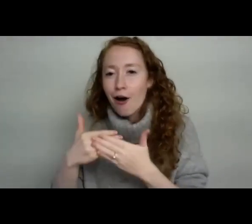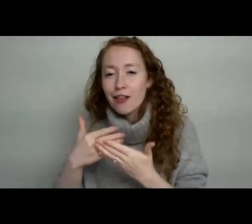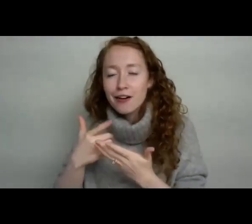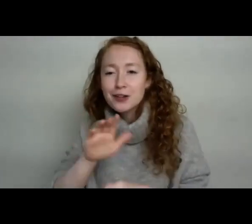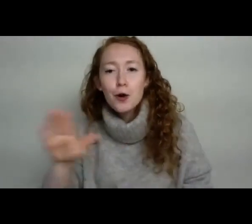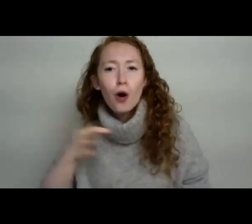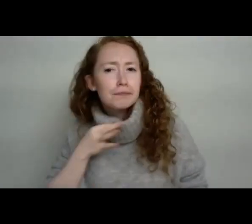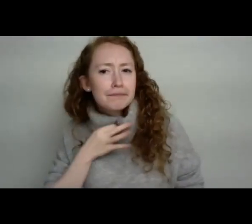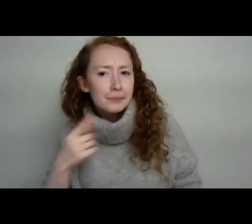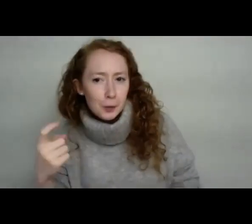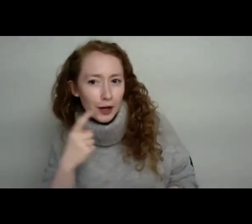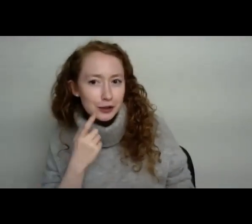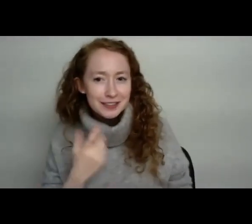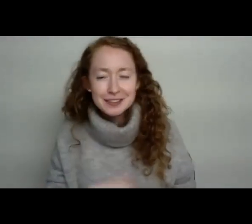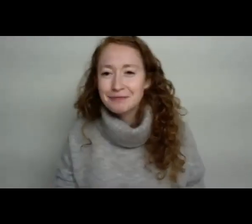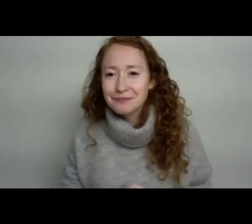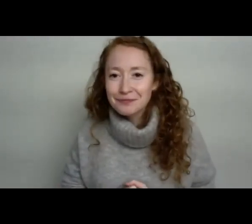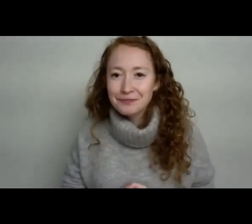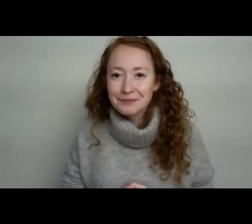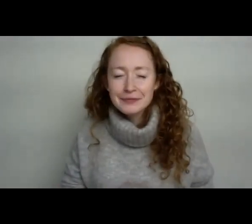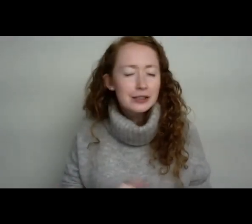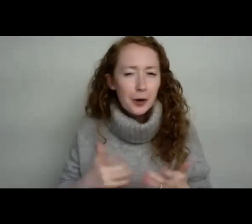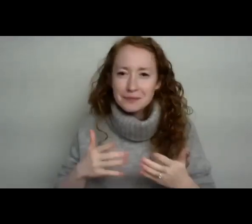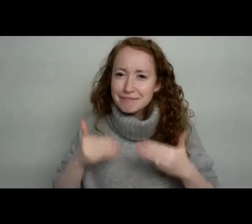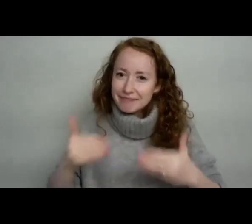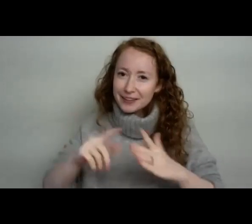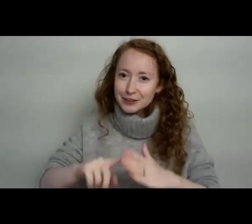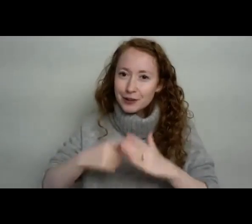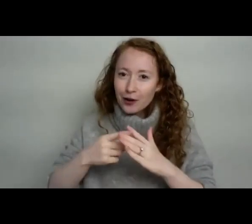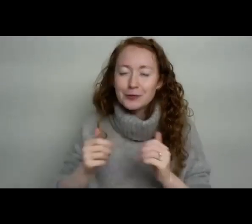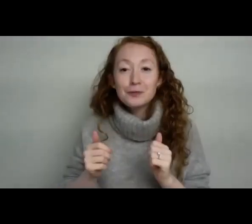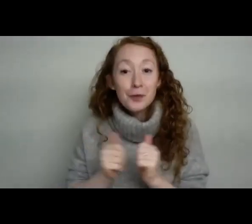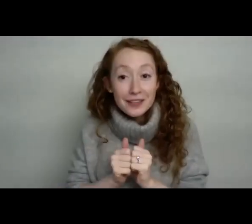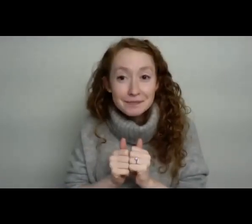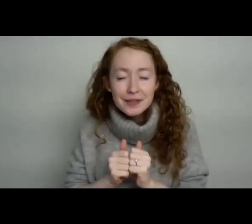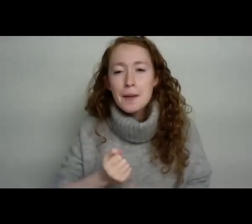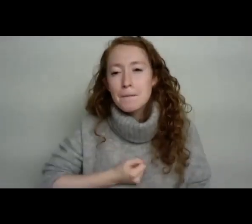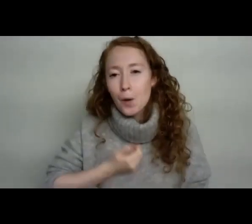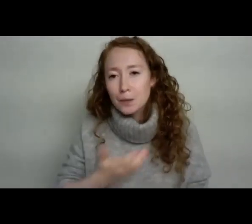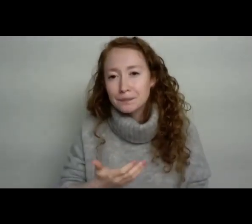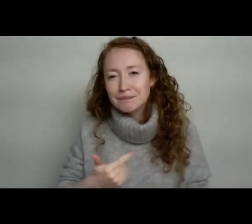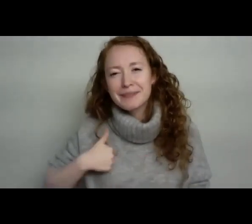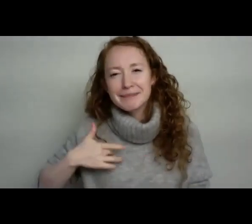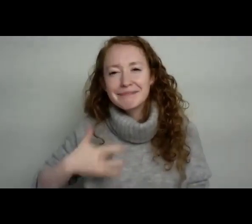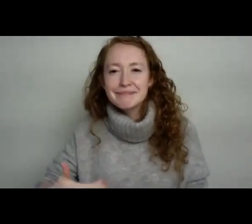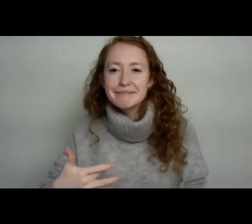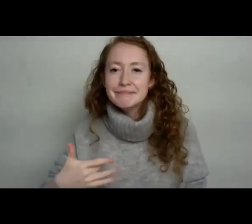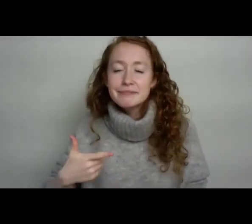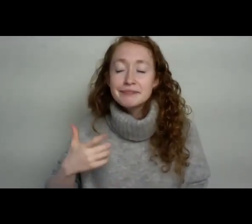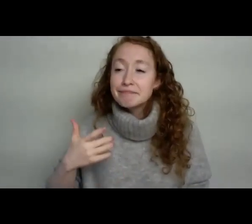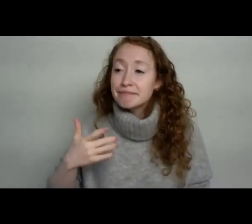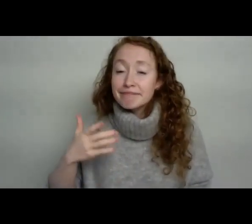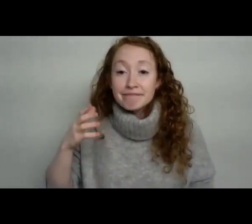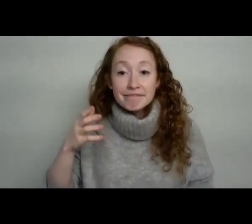So yes, let's dive right into this wonderful poem. I love to begin and end all of our sessions